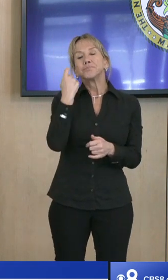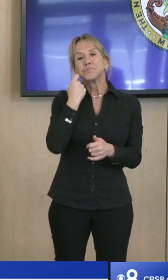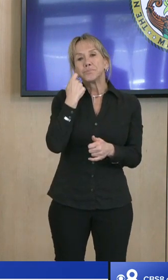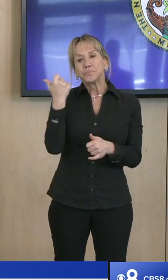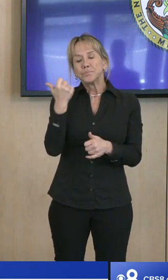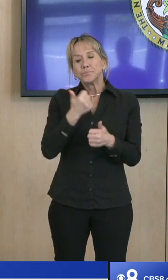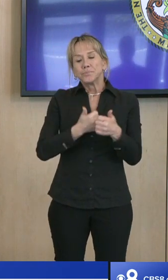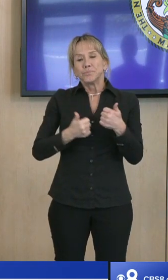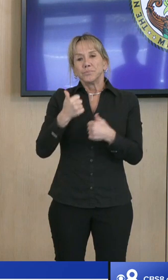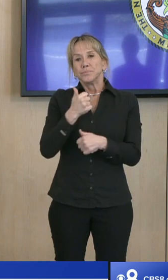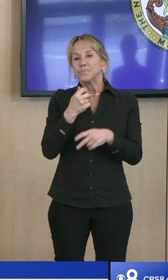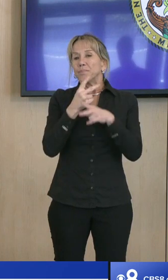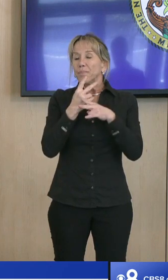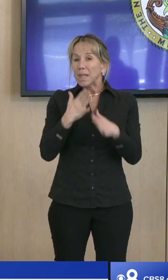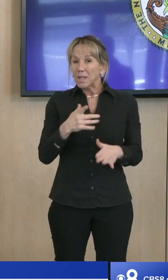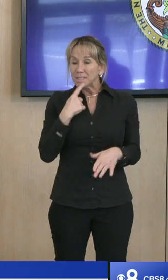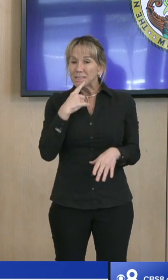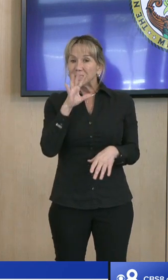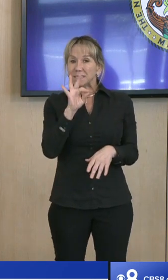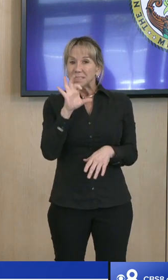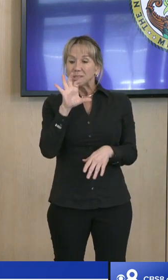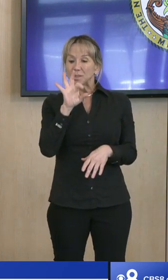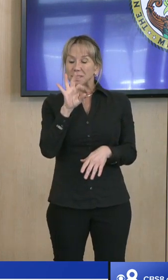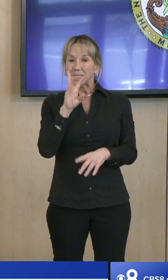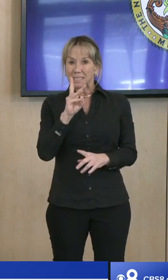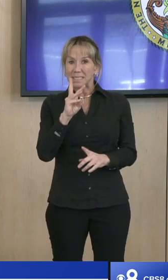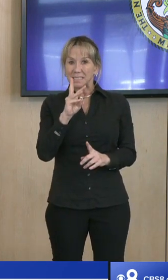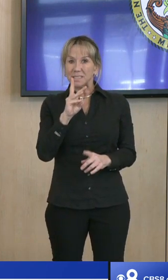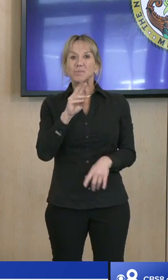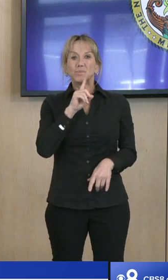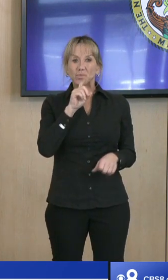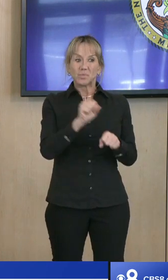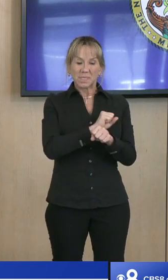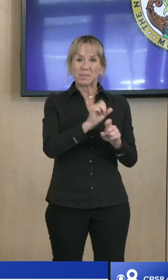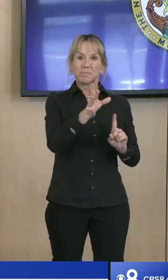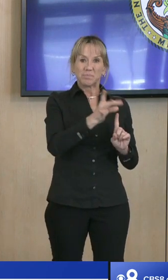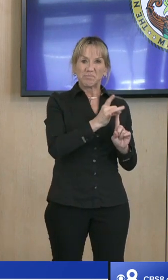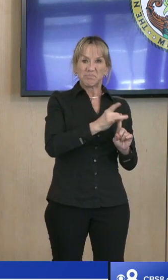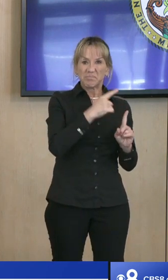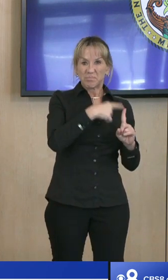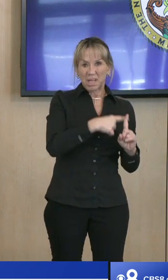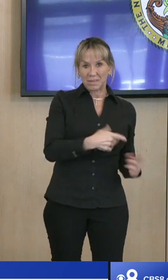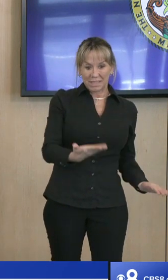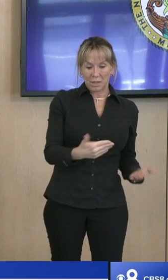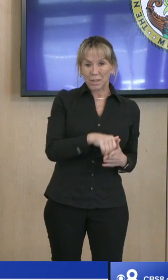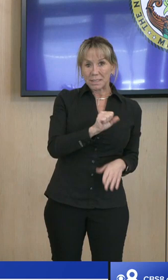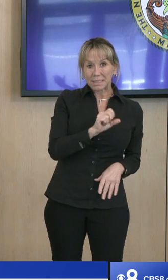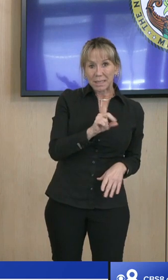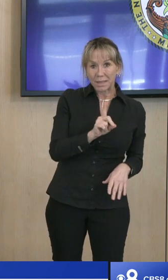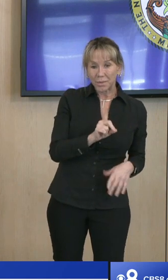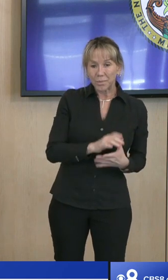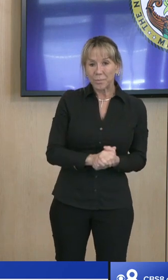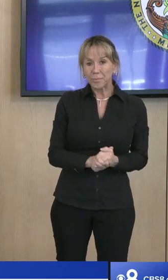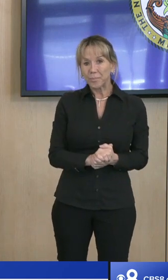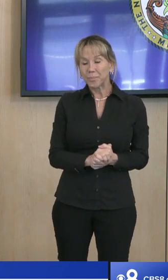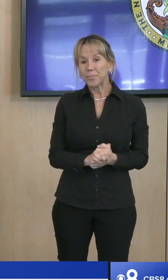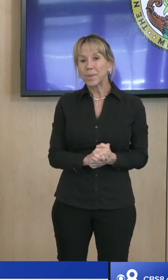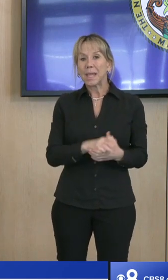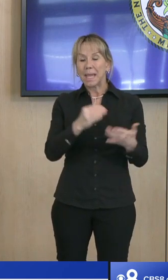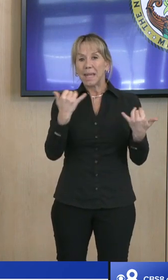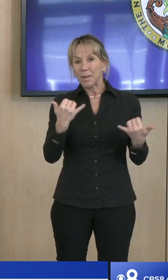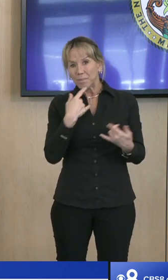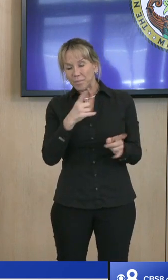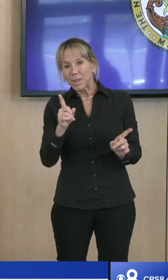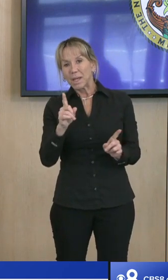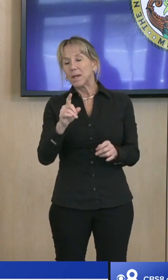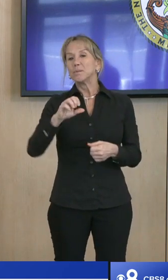had 966 positive cases here in San Diego residents, and we reported today that